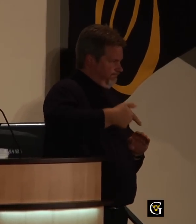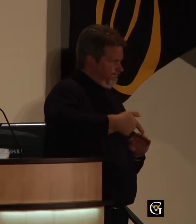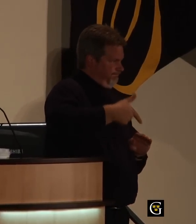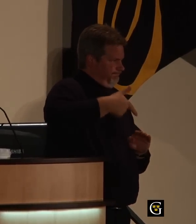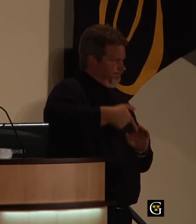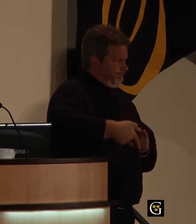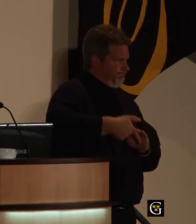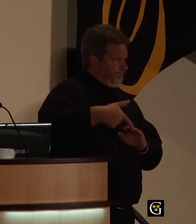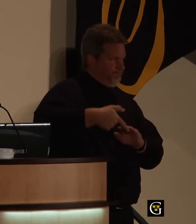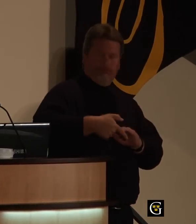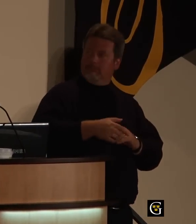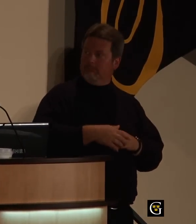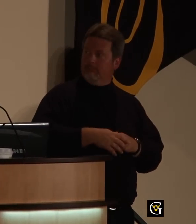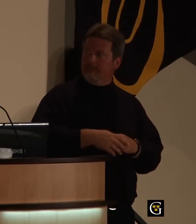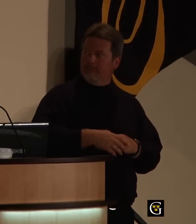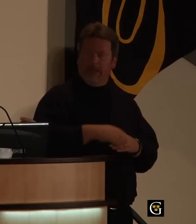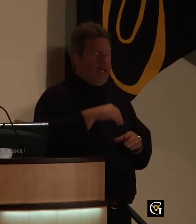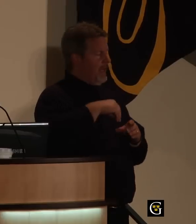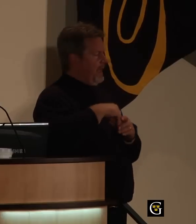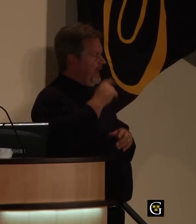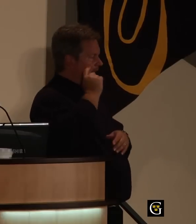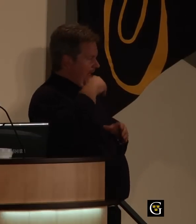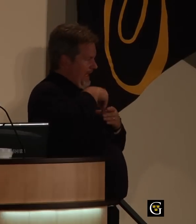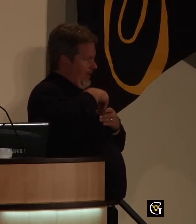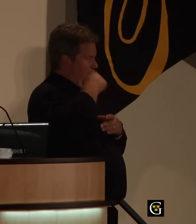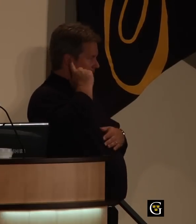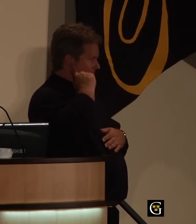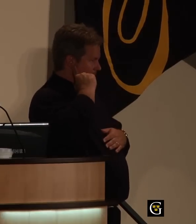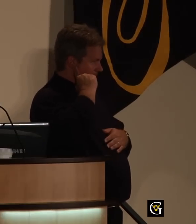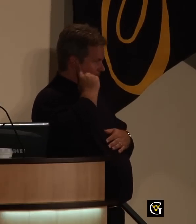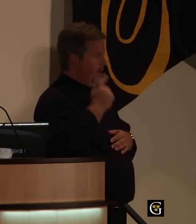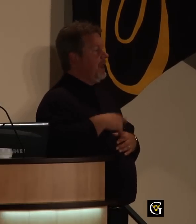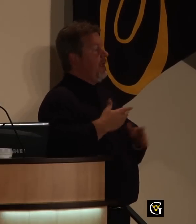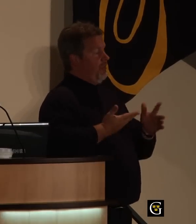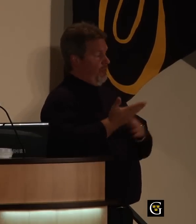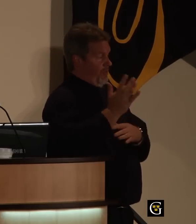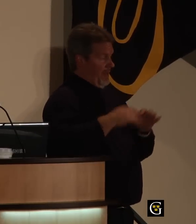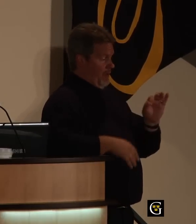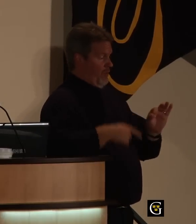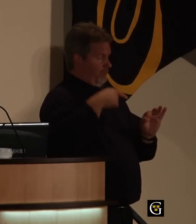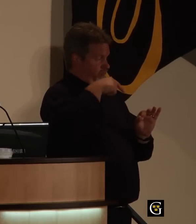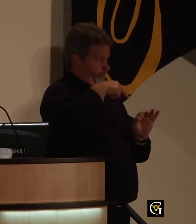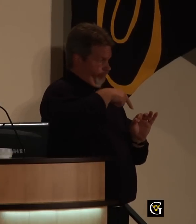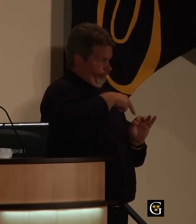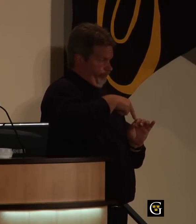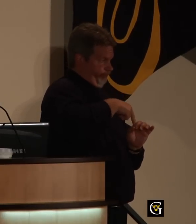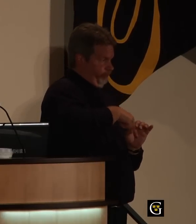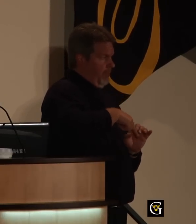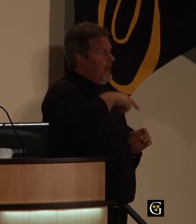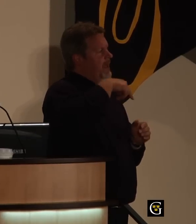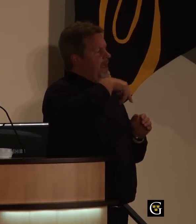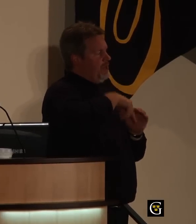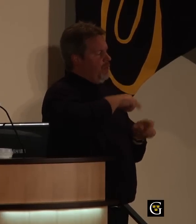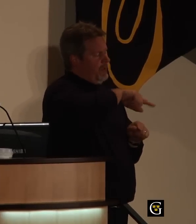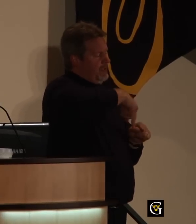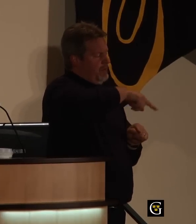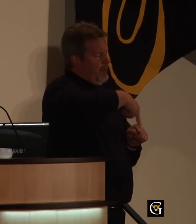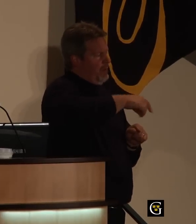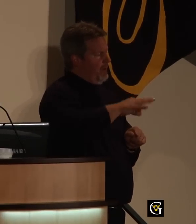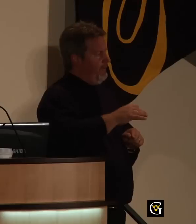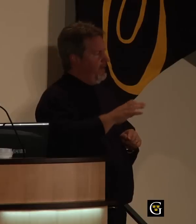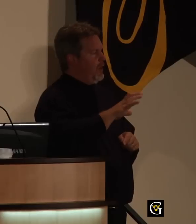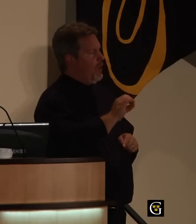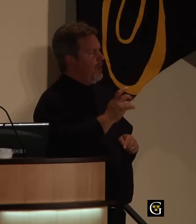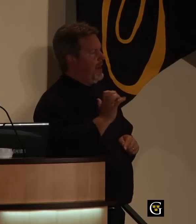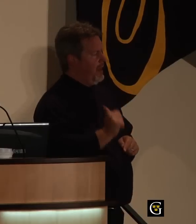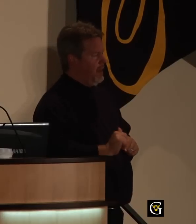bone into the inner ear. And the electrodes are threaded through that hole into the spiral of the cochlear. The third thing